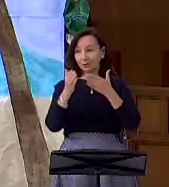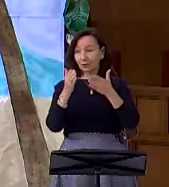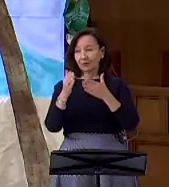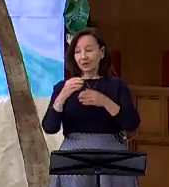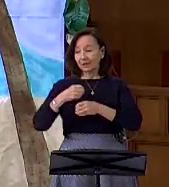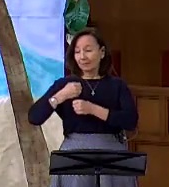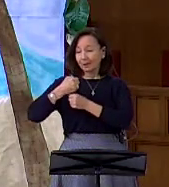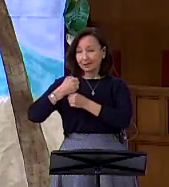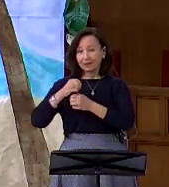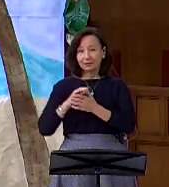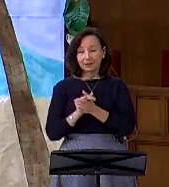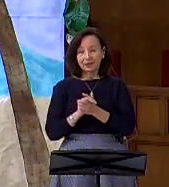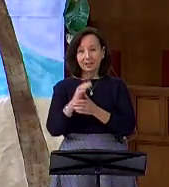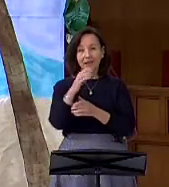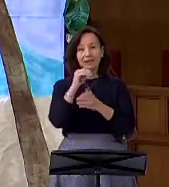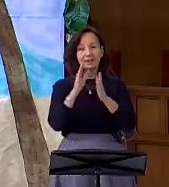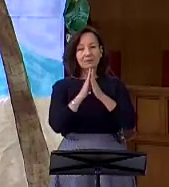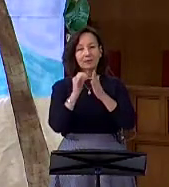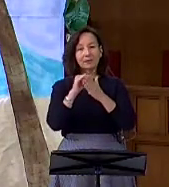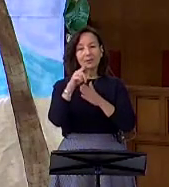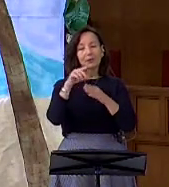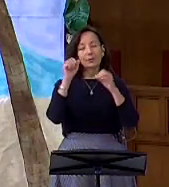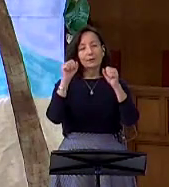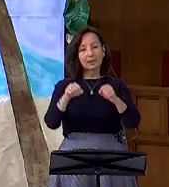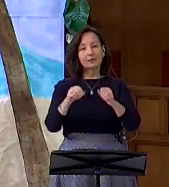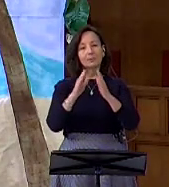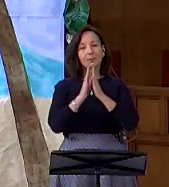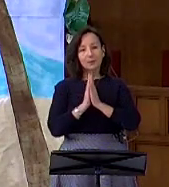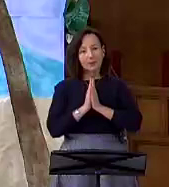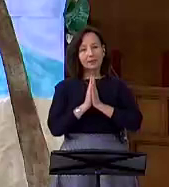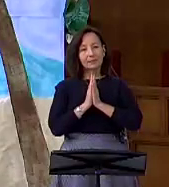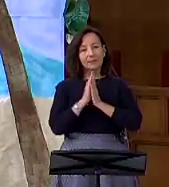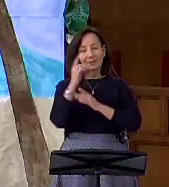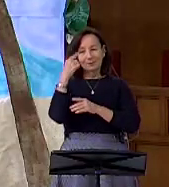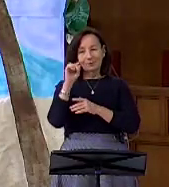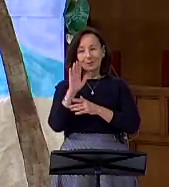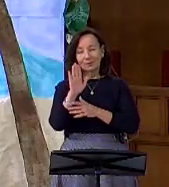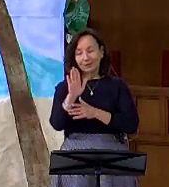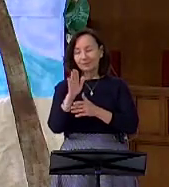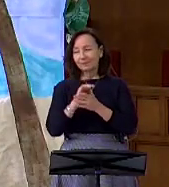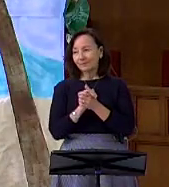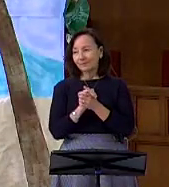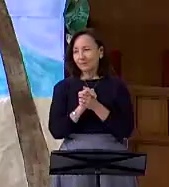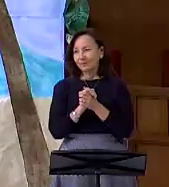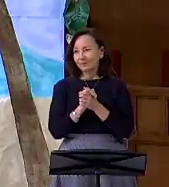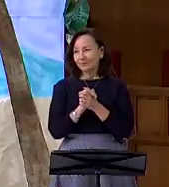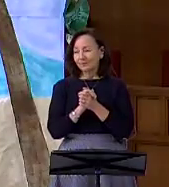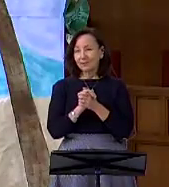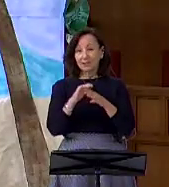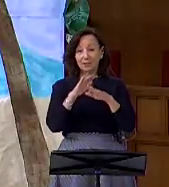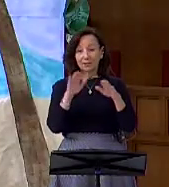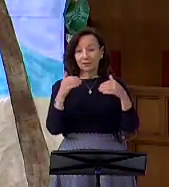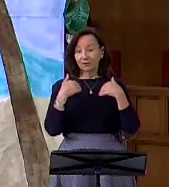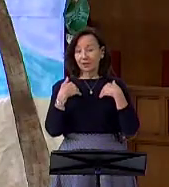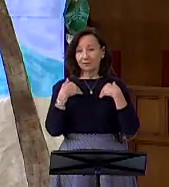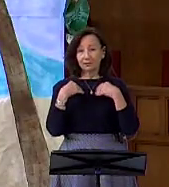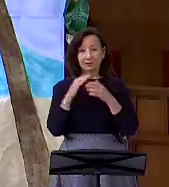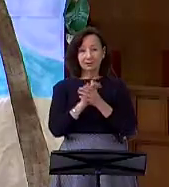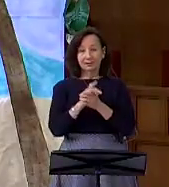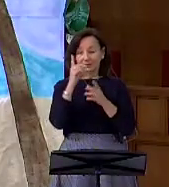military, and a prayer that you can actually pray for them so you don't have to come up with your